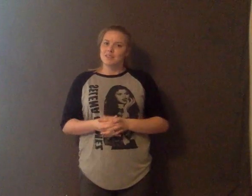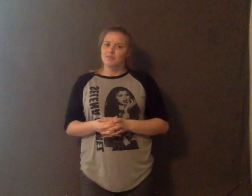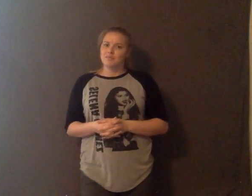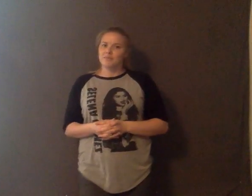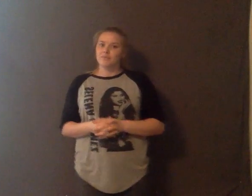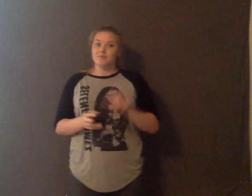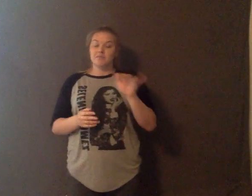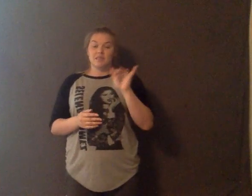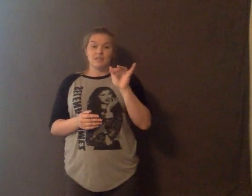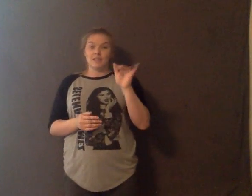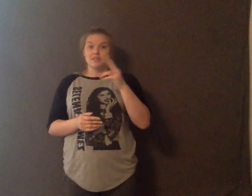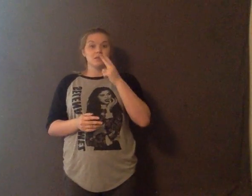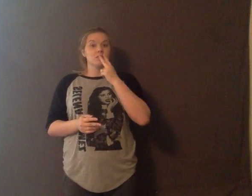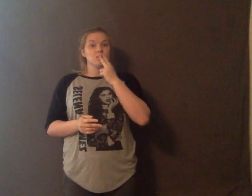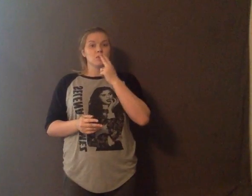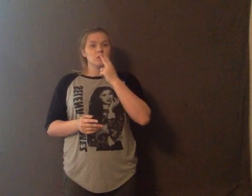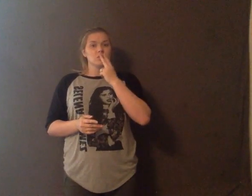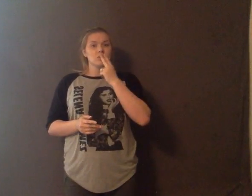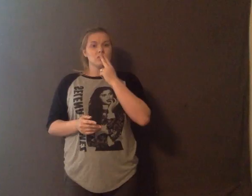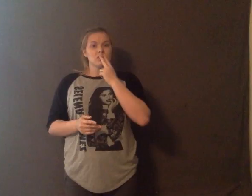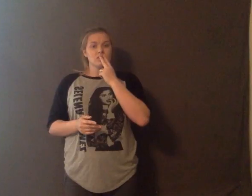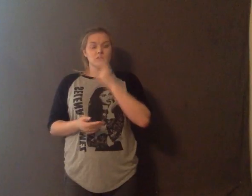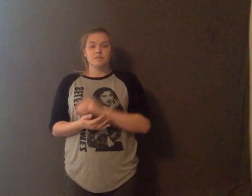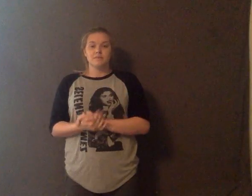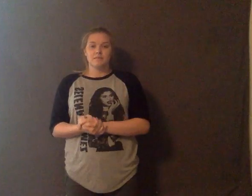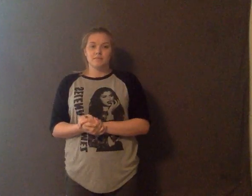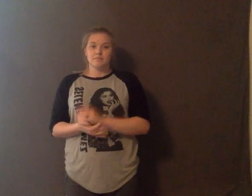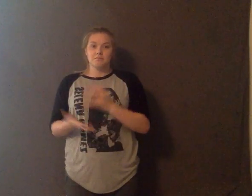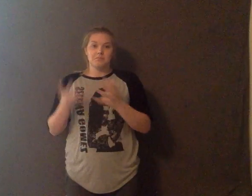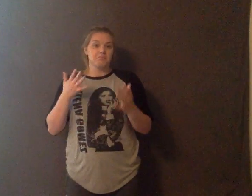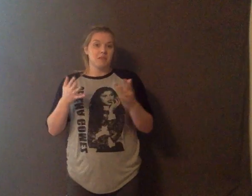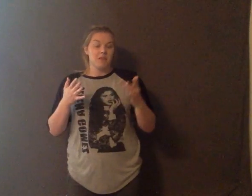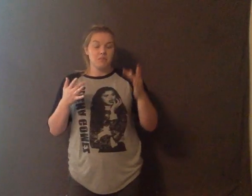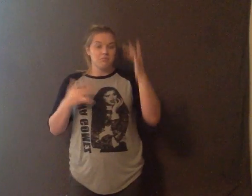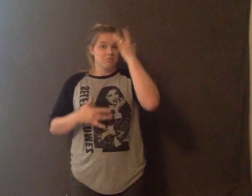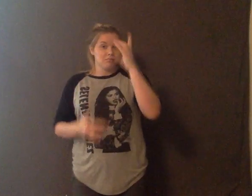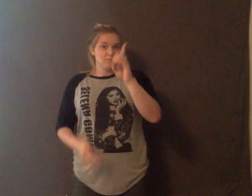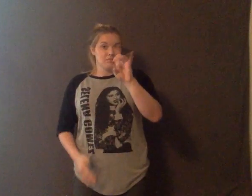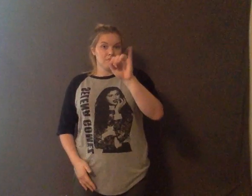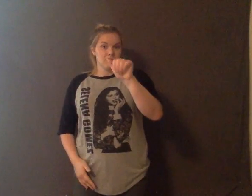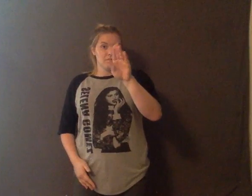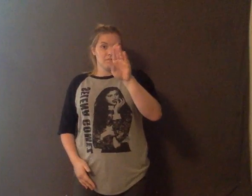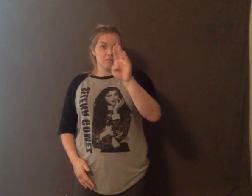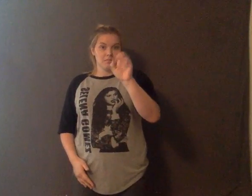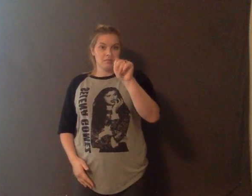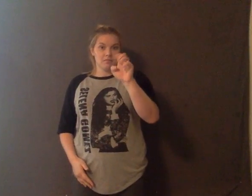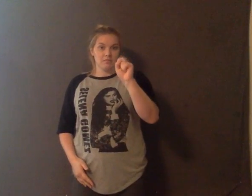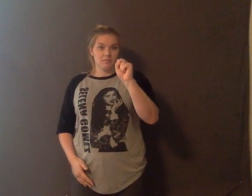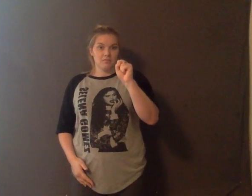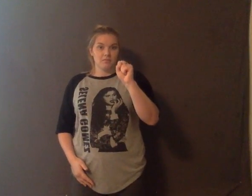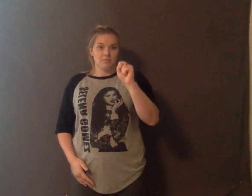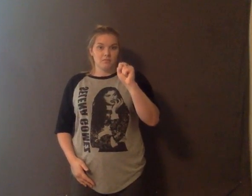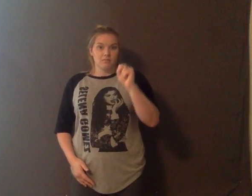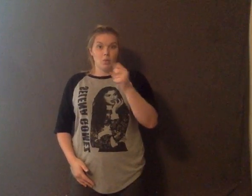smoking. It's sort of Russian roulette. You may not get diabetes, but your chances of getting diabetes, about 1 in 3. You may